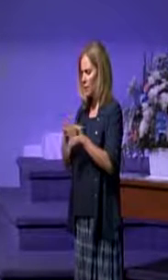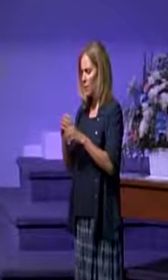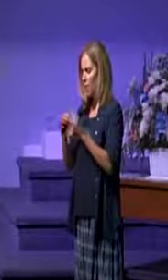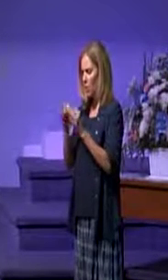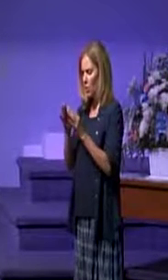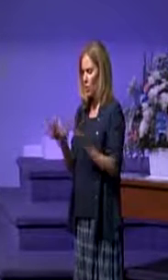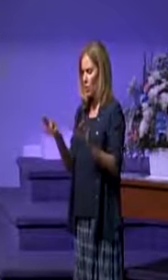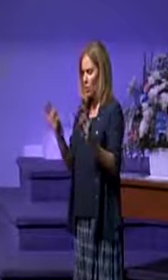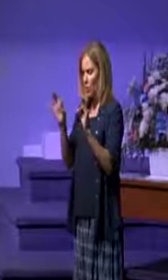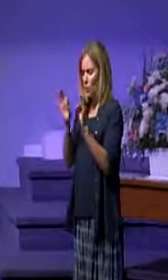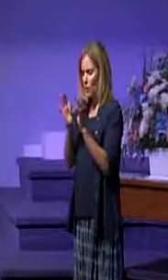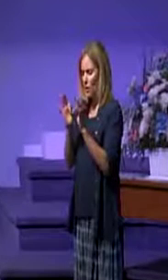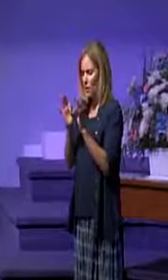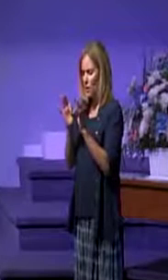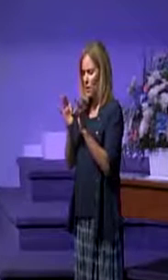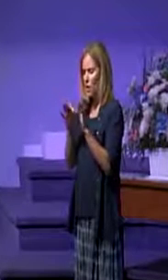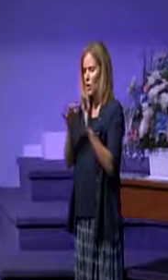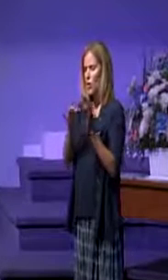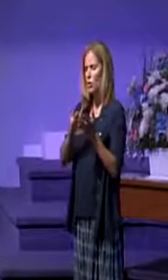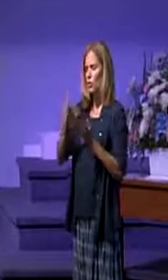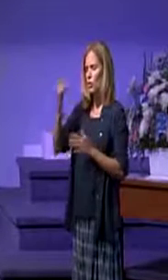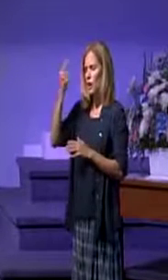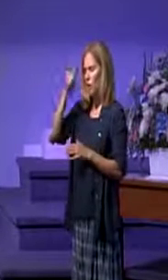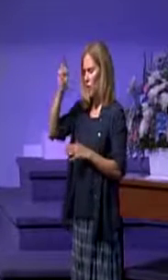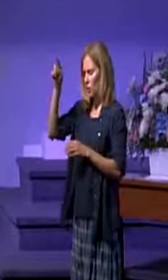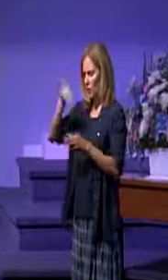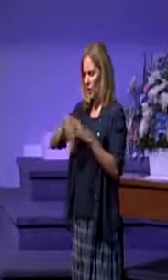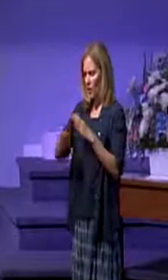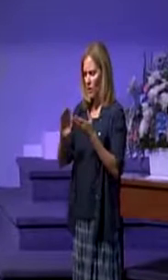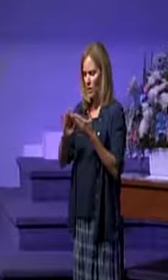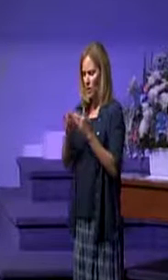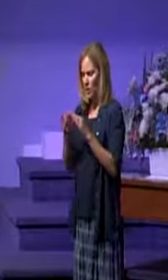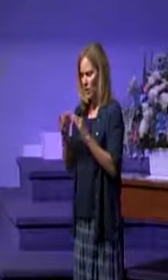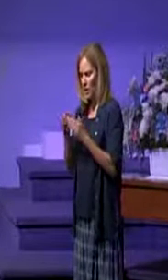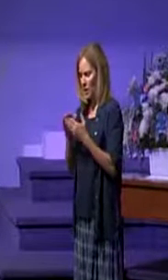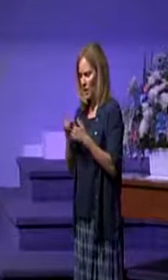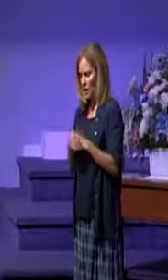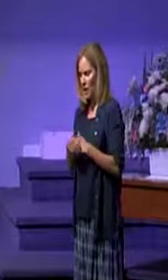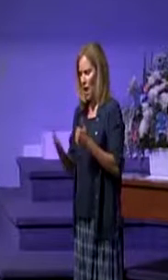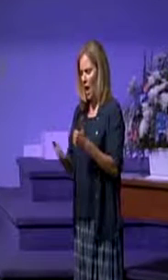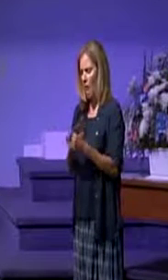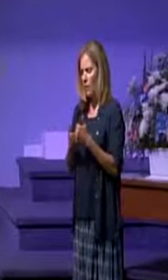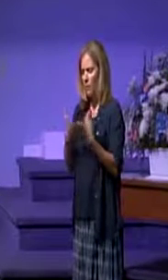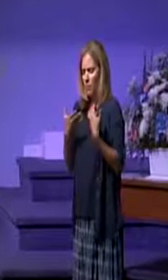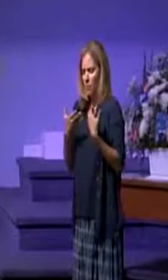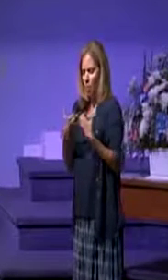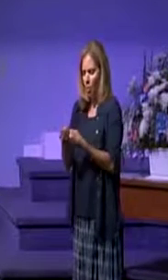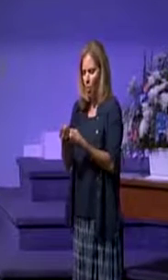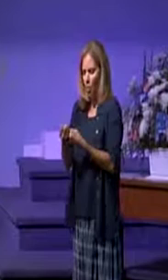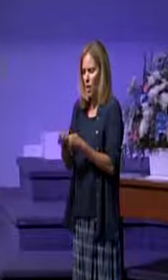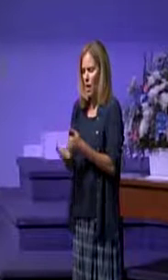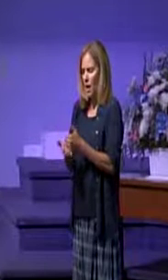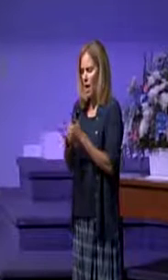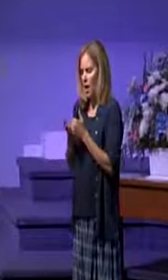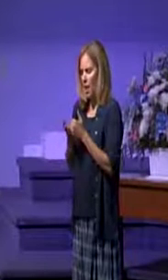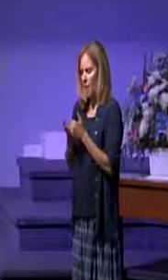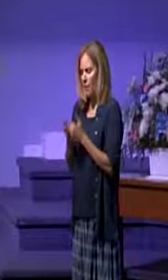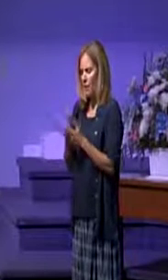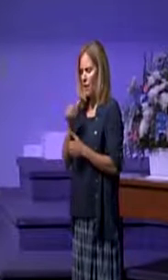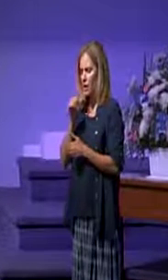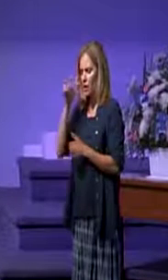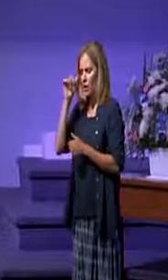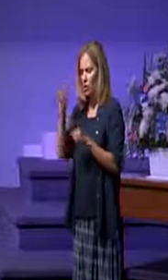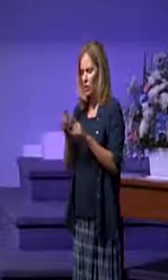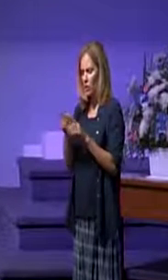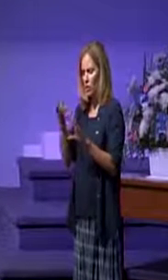to shine for you in those communities, Lord. Help them to be bold. Help the adults as well that